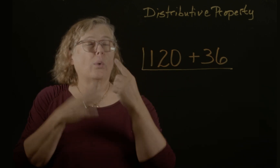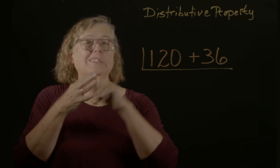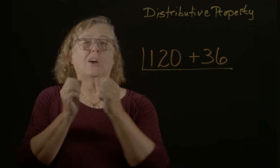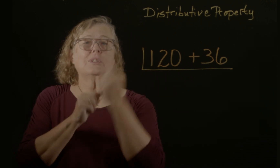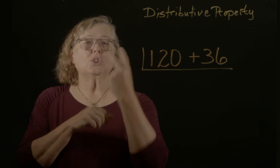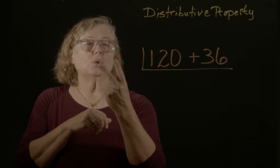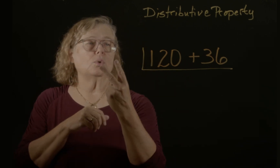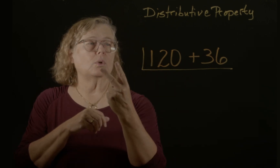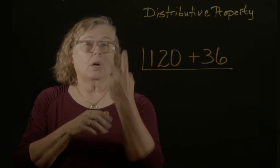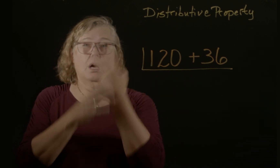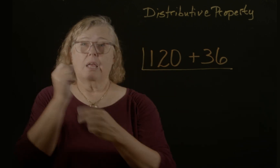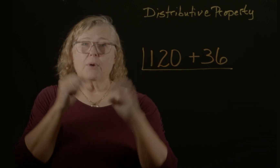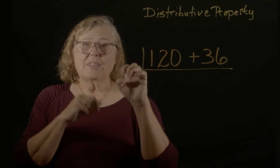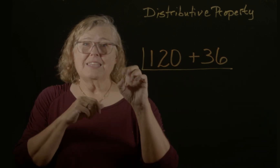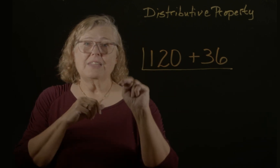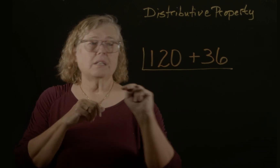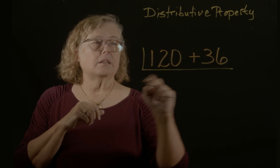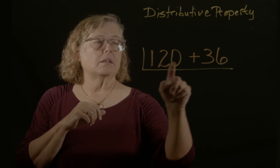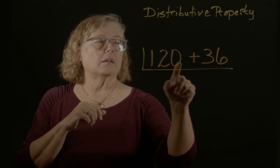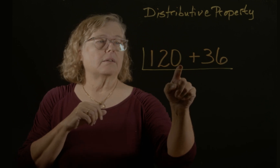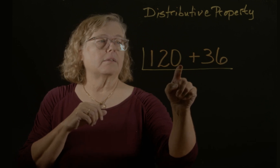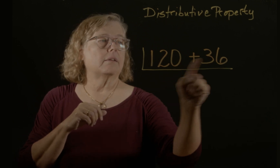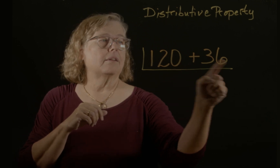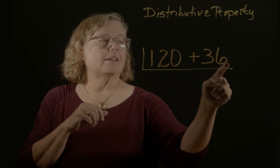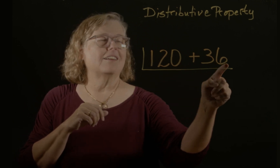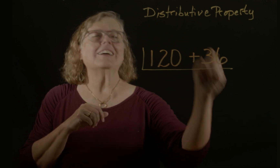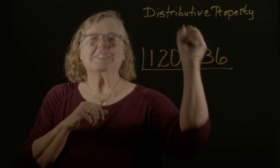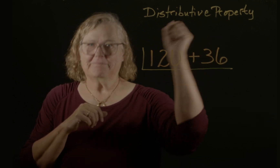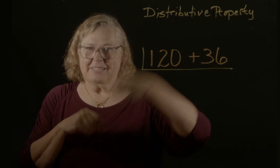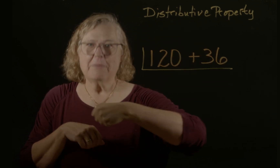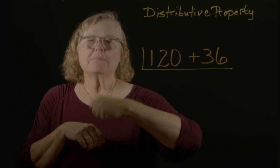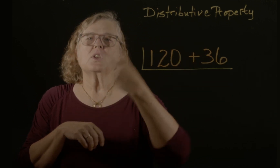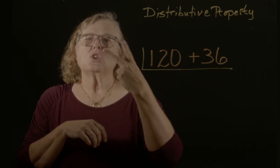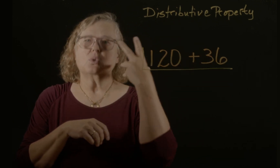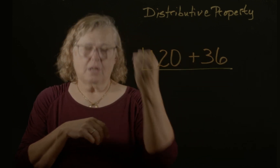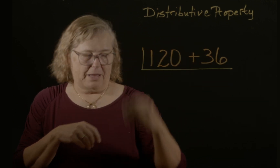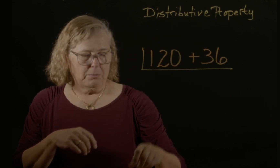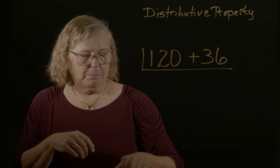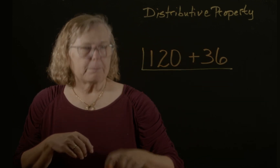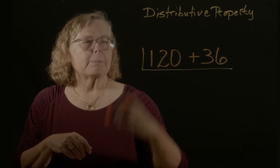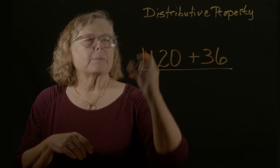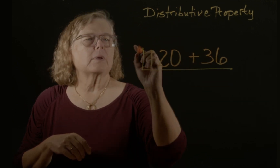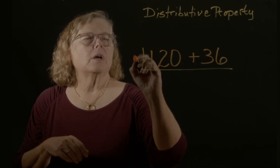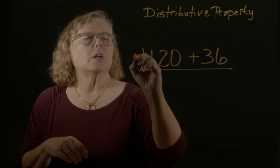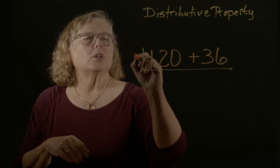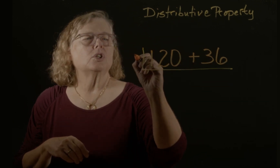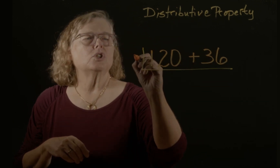What's the first number we can pull out? I always like to start with 2. Are both numbers even? Yes, they are. We can pull